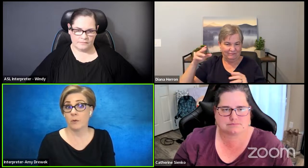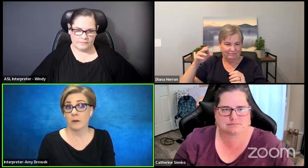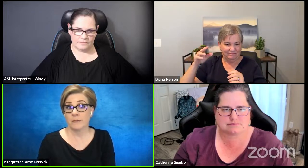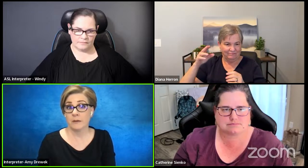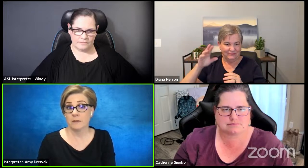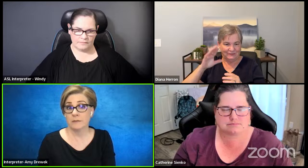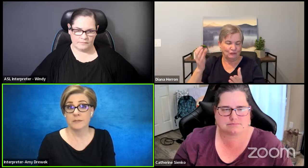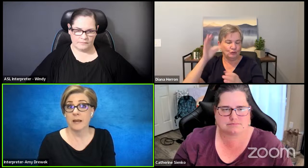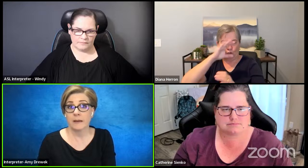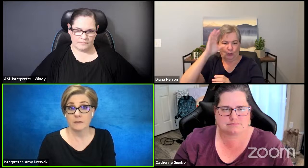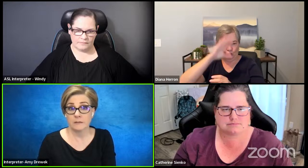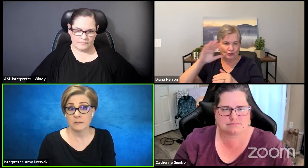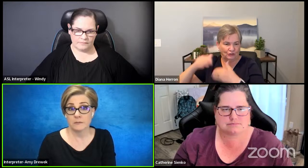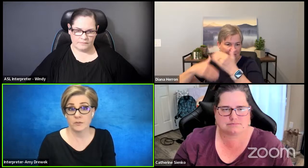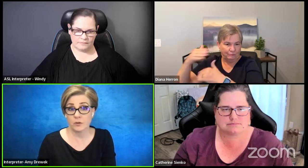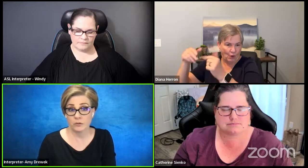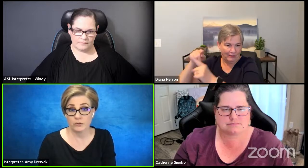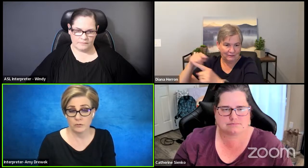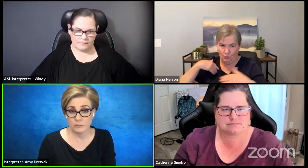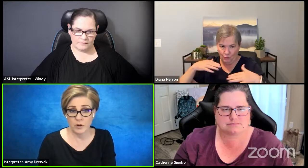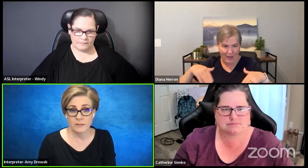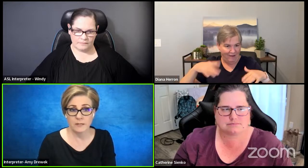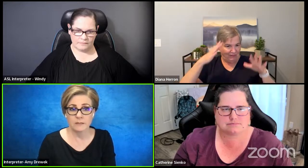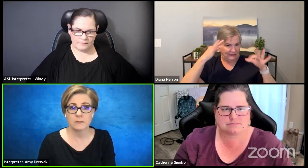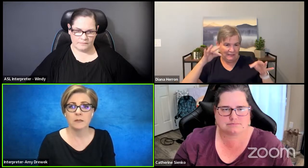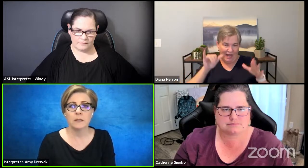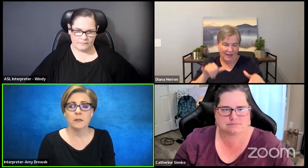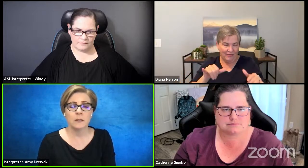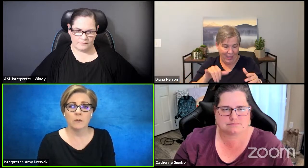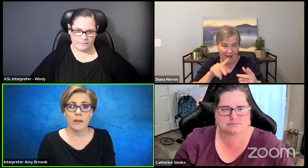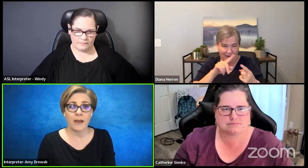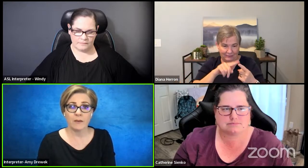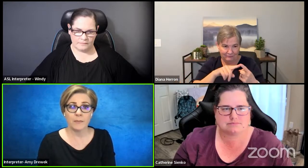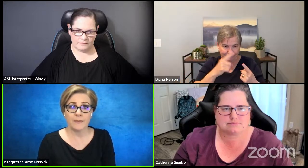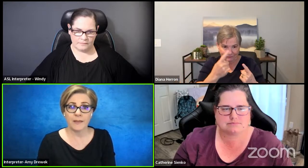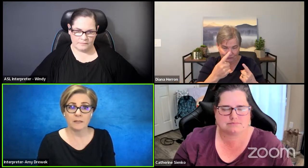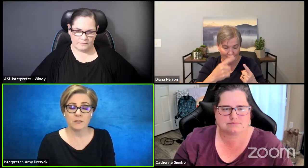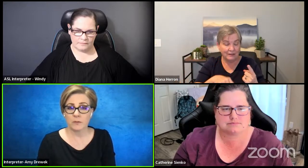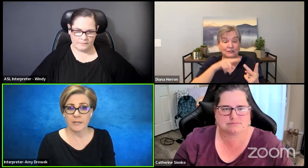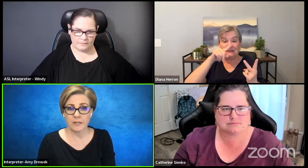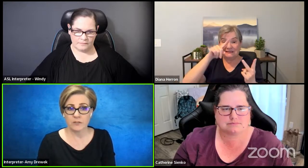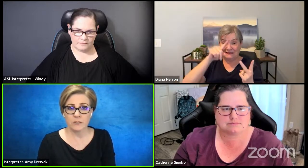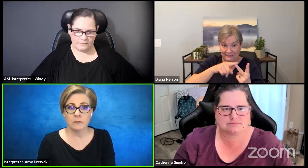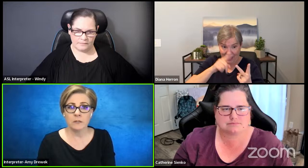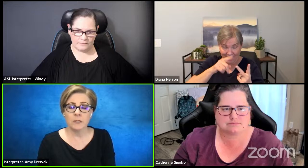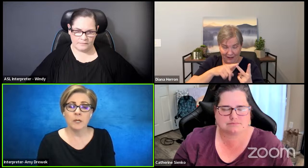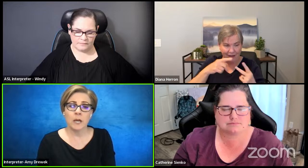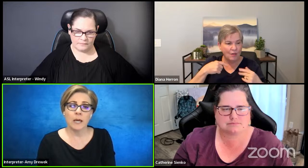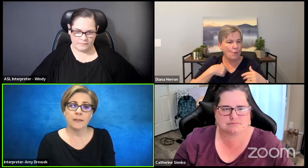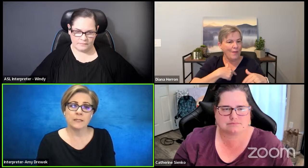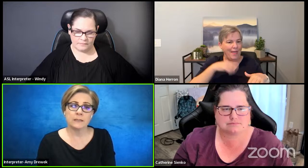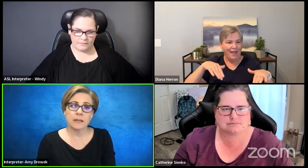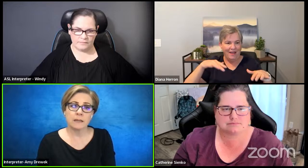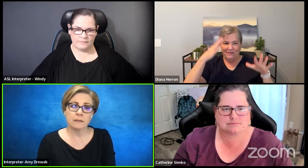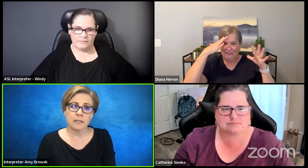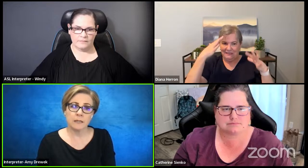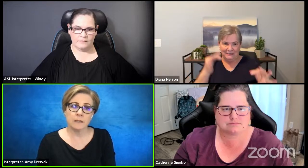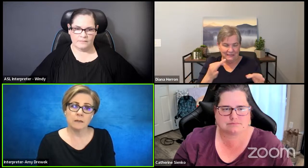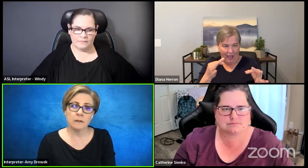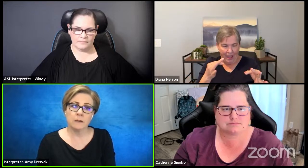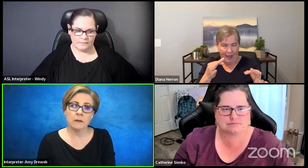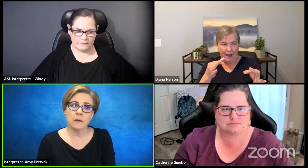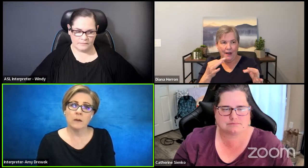to apply for the second search process. We haven't made that determination. And